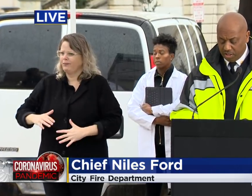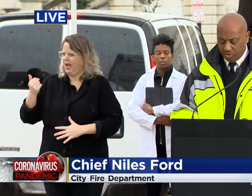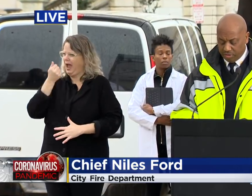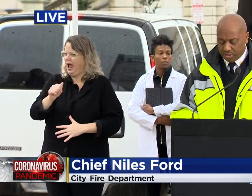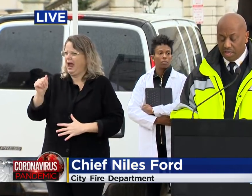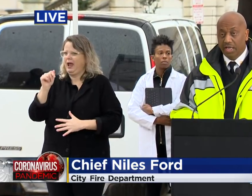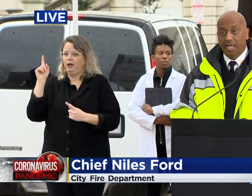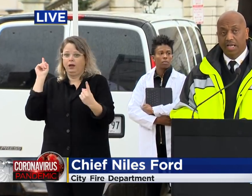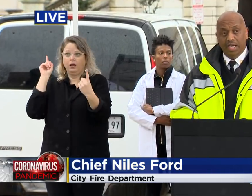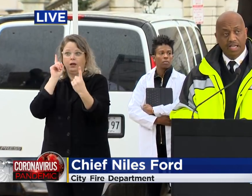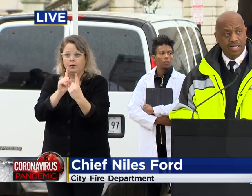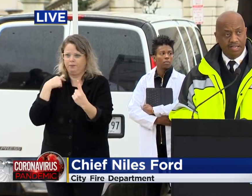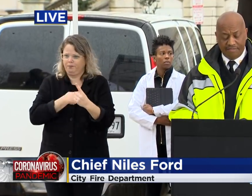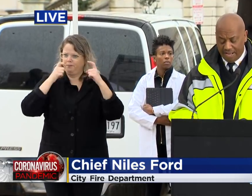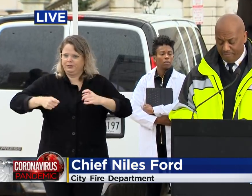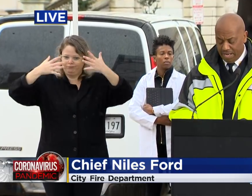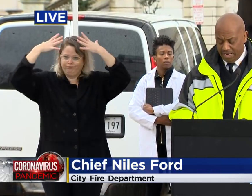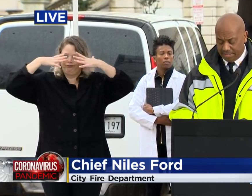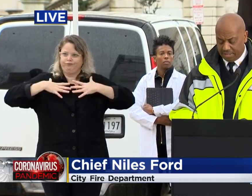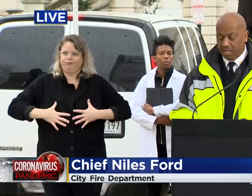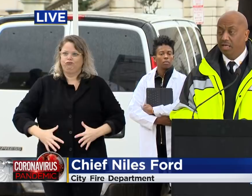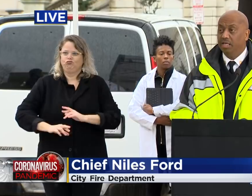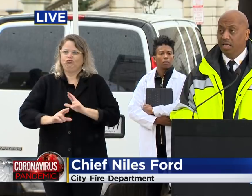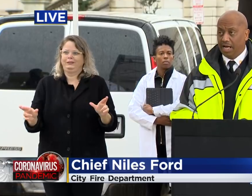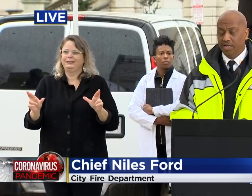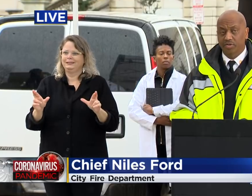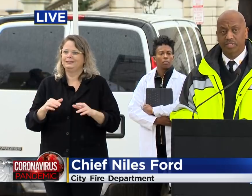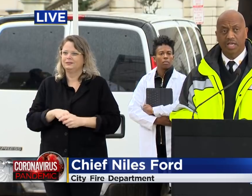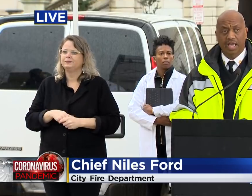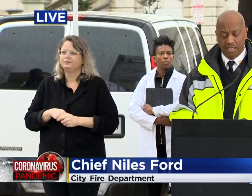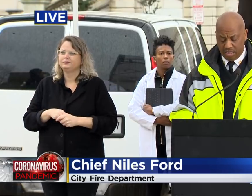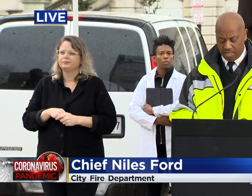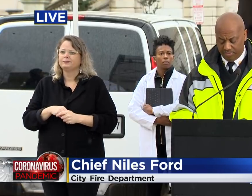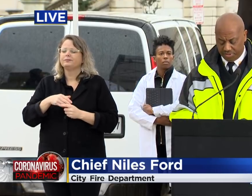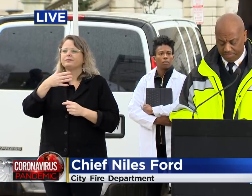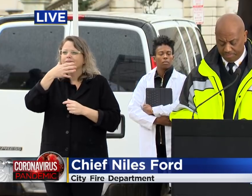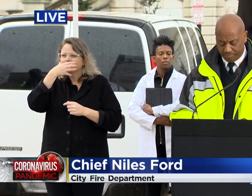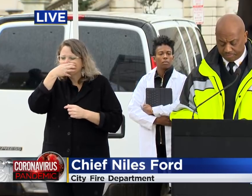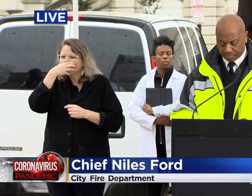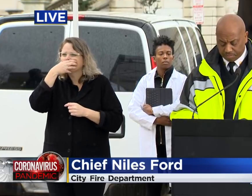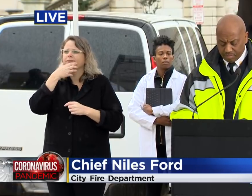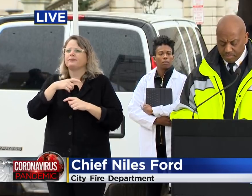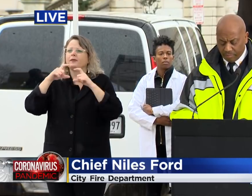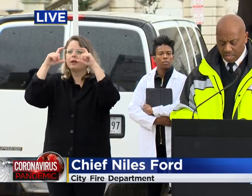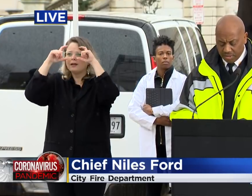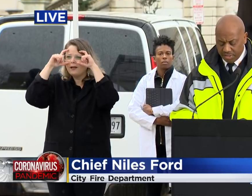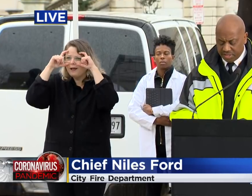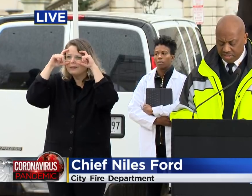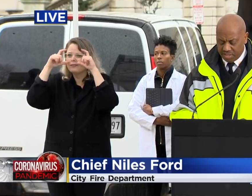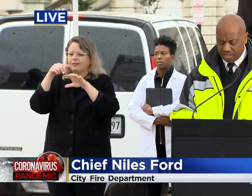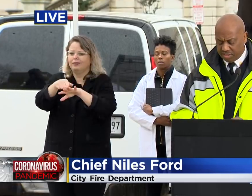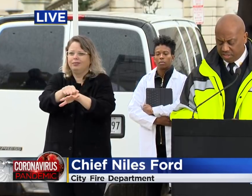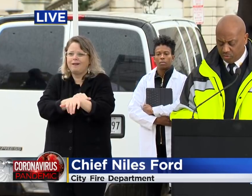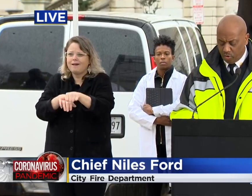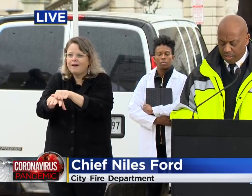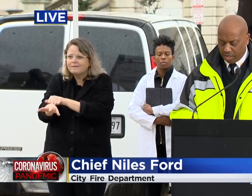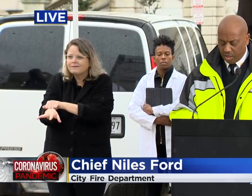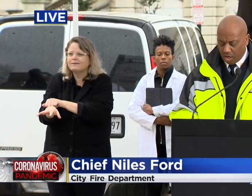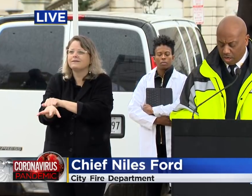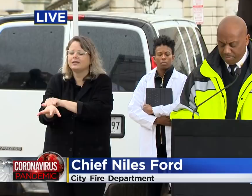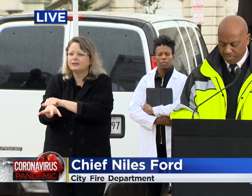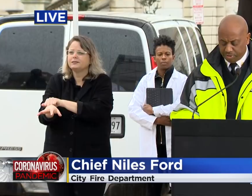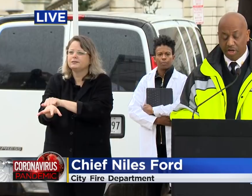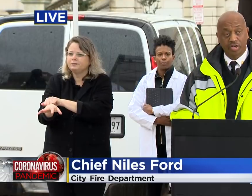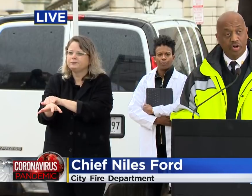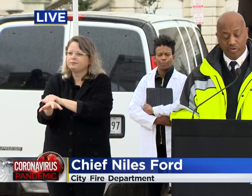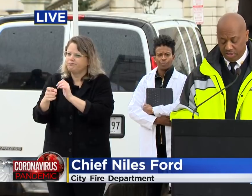which includes N95 masks, goggles, and gloves. This is in addition to what